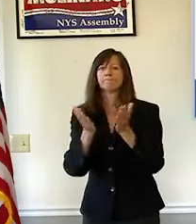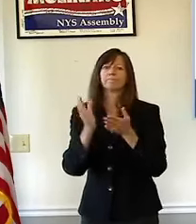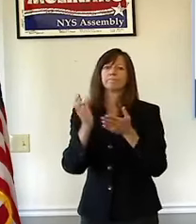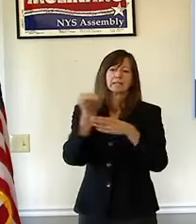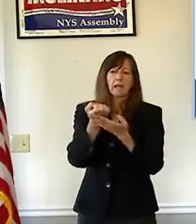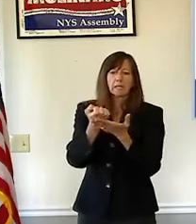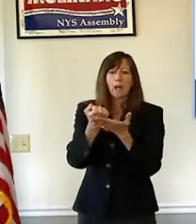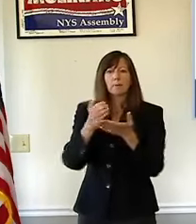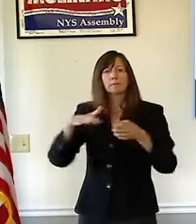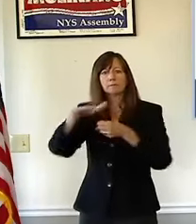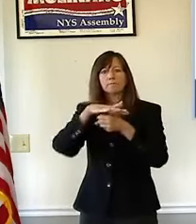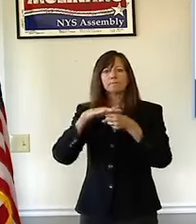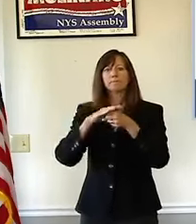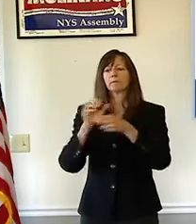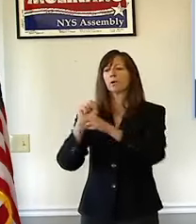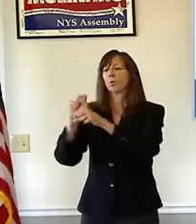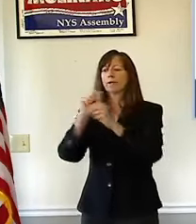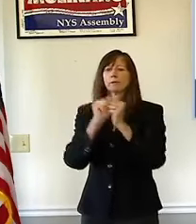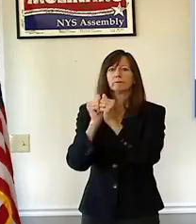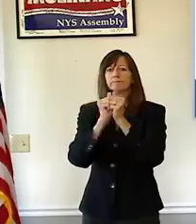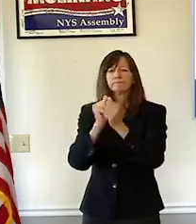across Dutchess County,